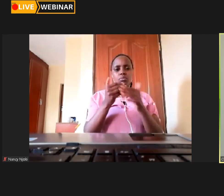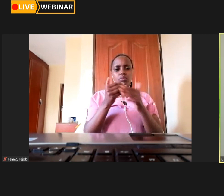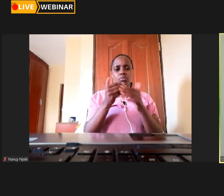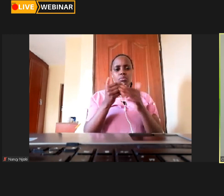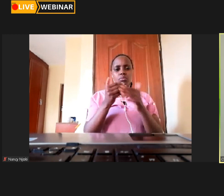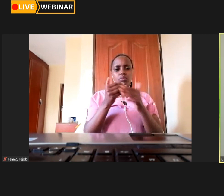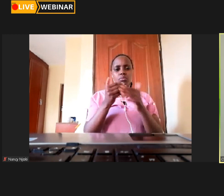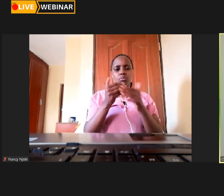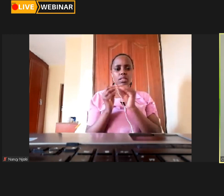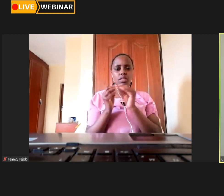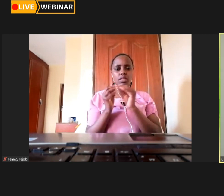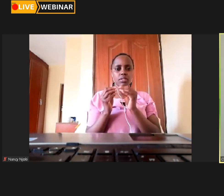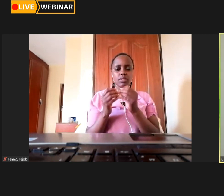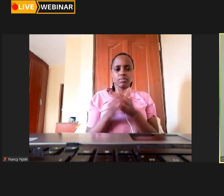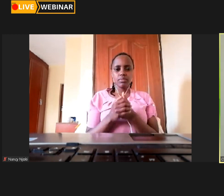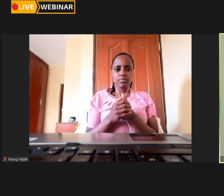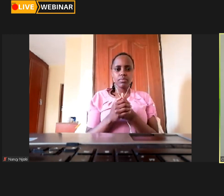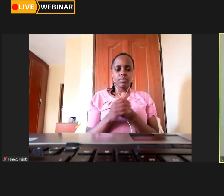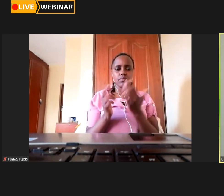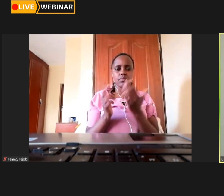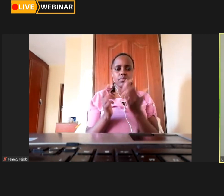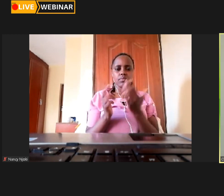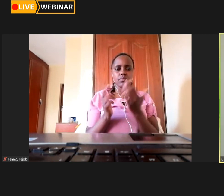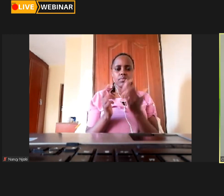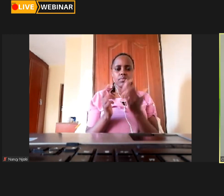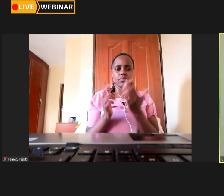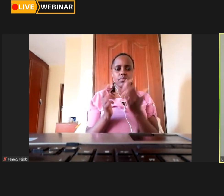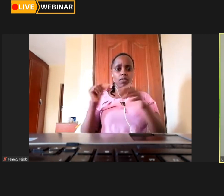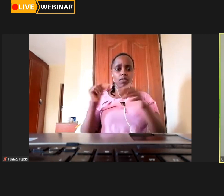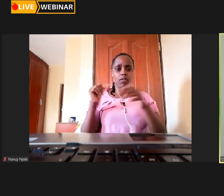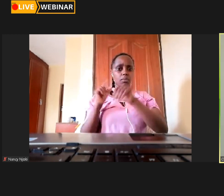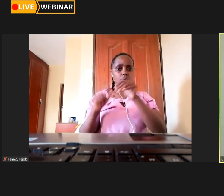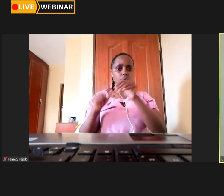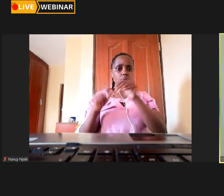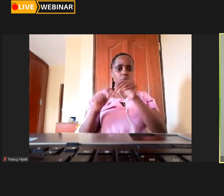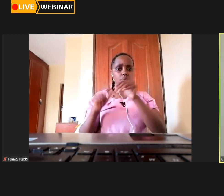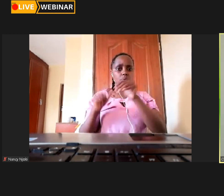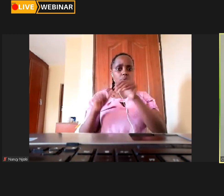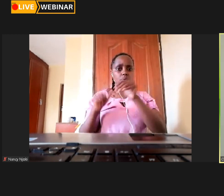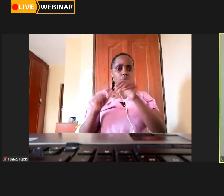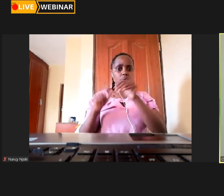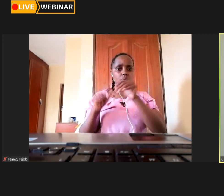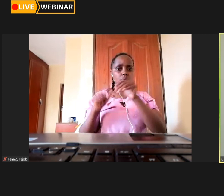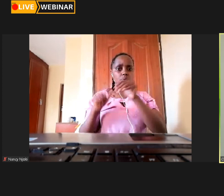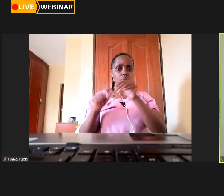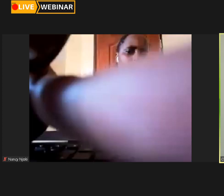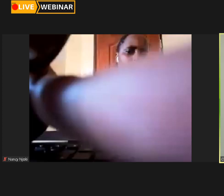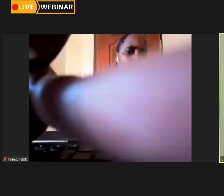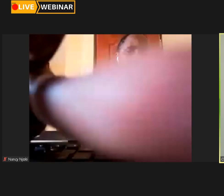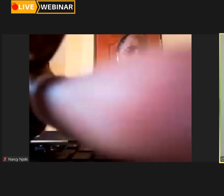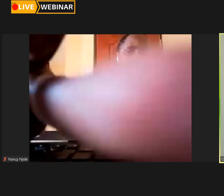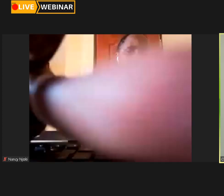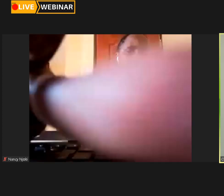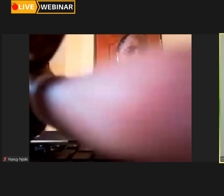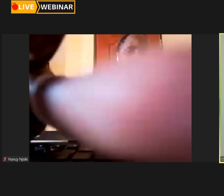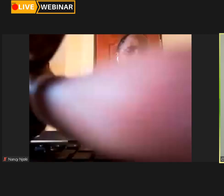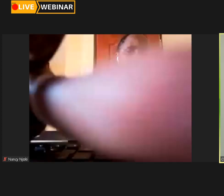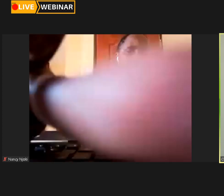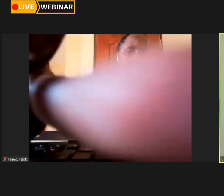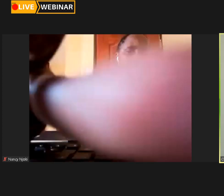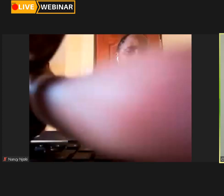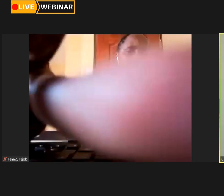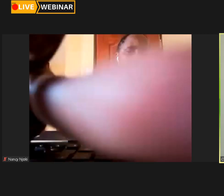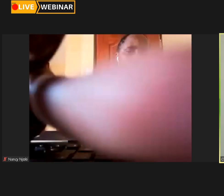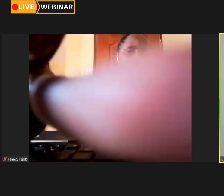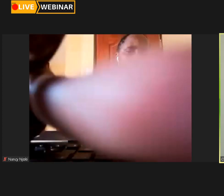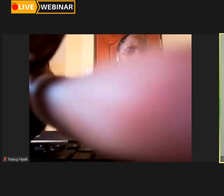up. There was a discussion some time back about streamlining the reporting guidelines between the CRC and